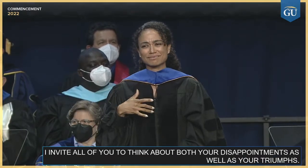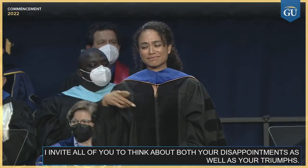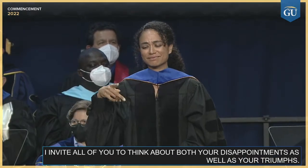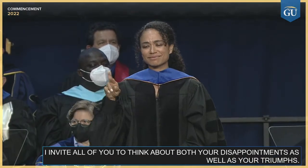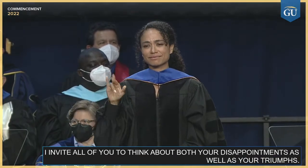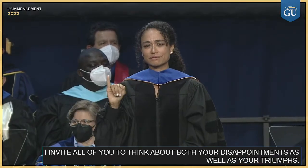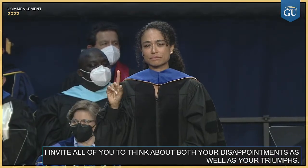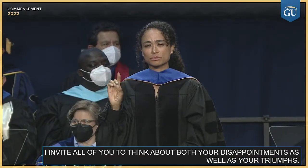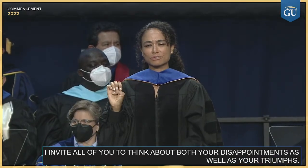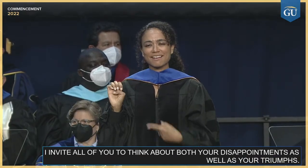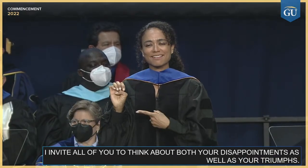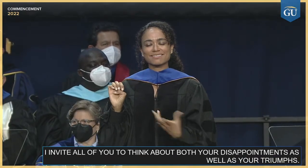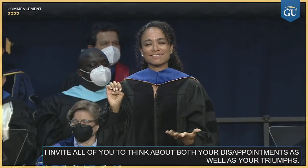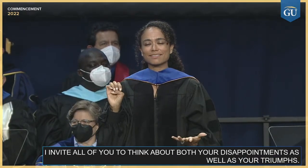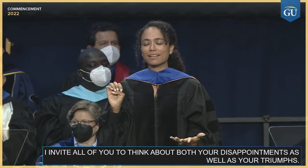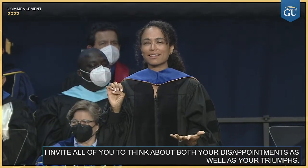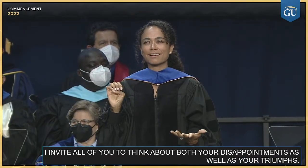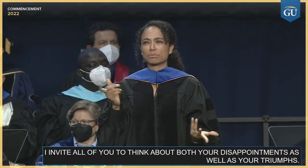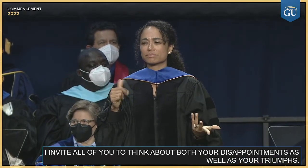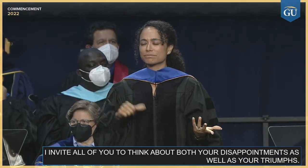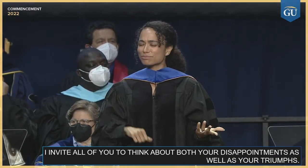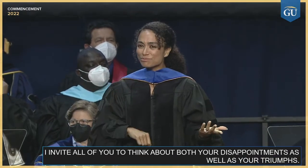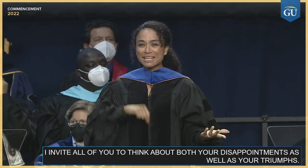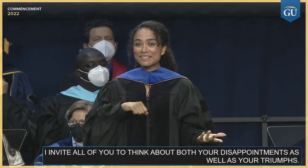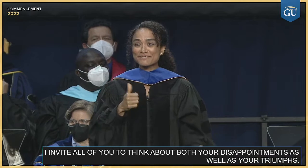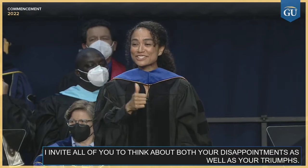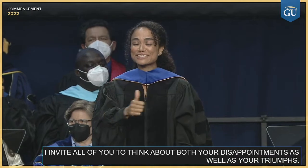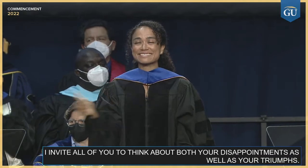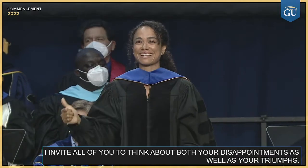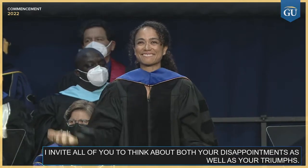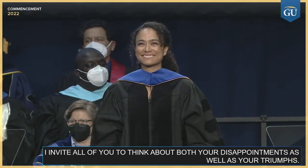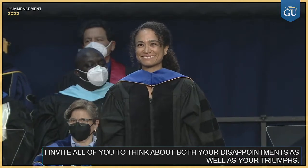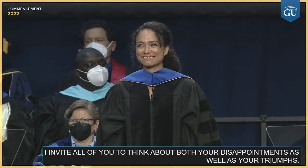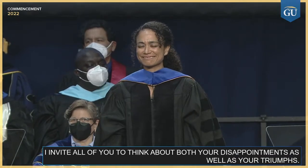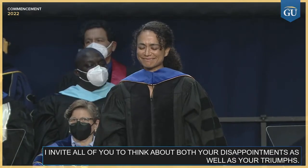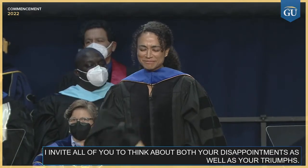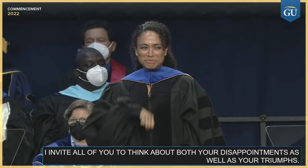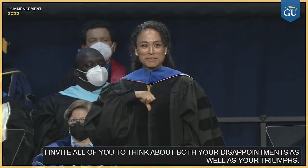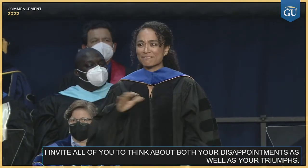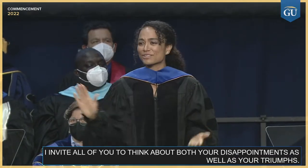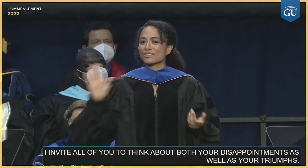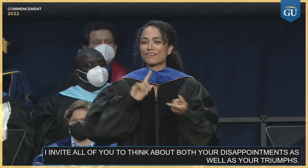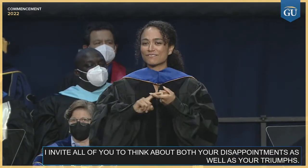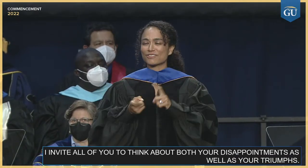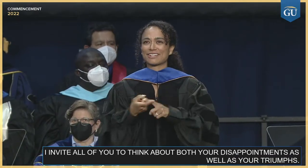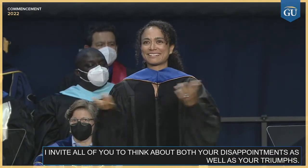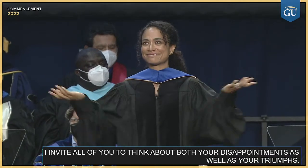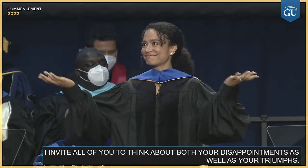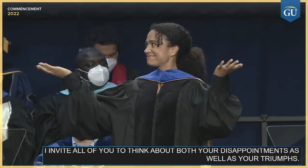I also invite you to feel pride. You should be proud of yourselves, proud of your